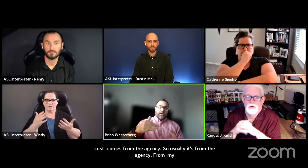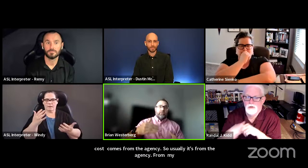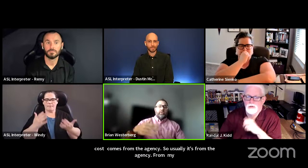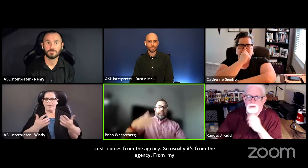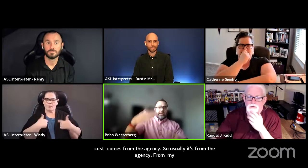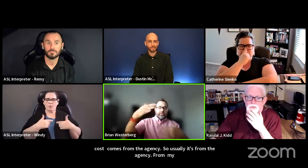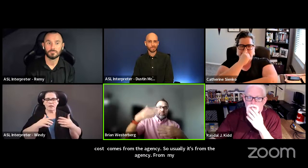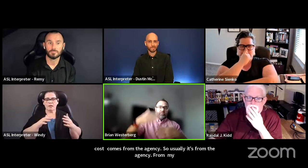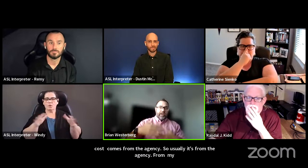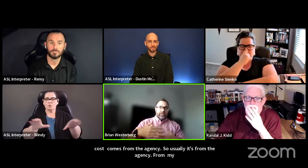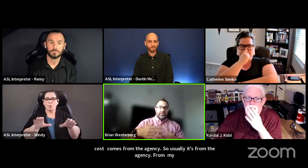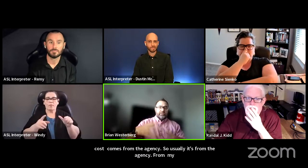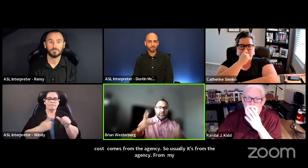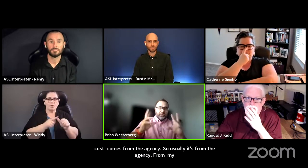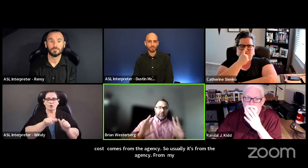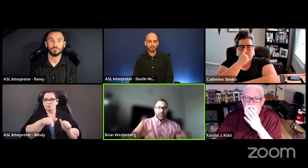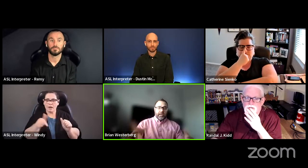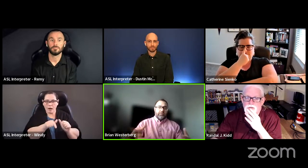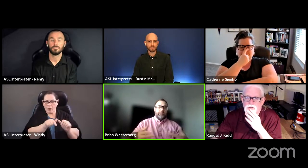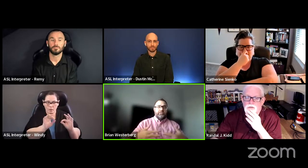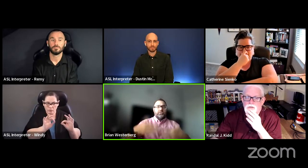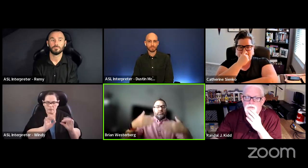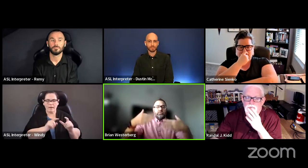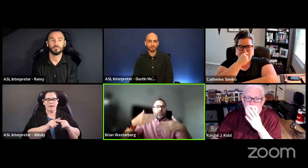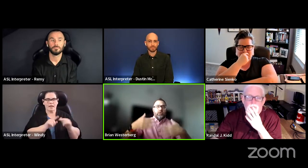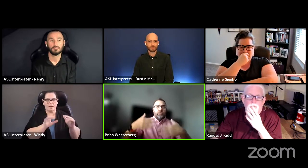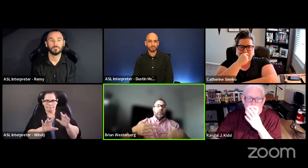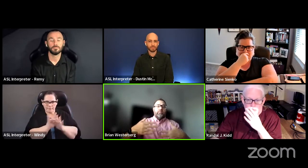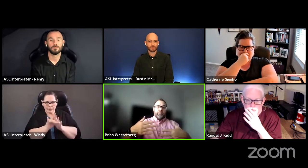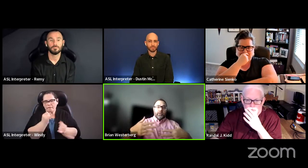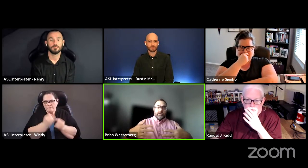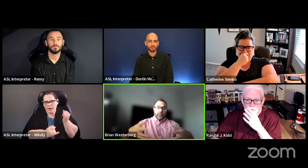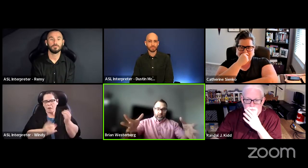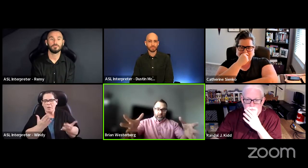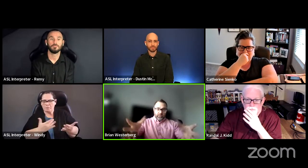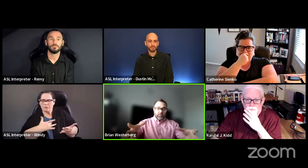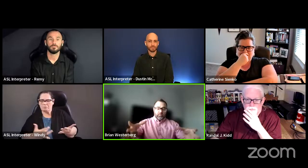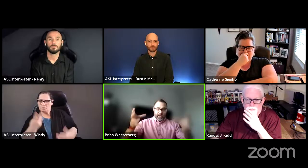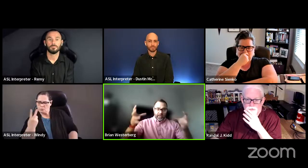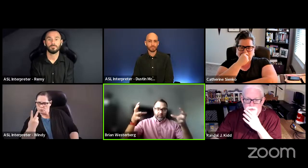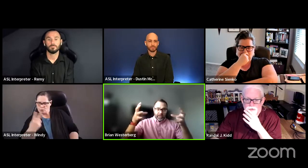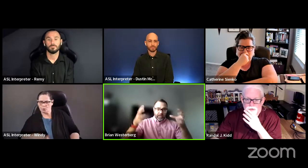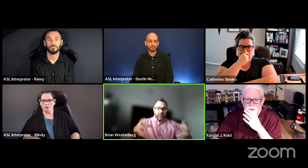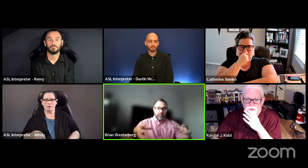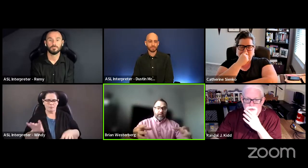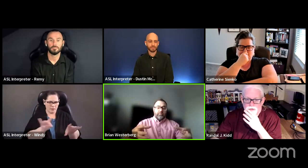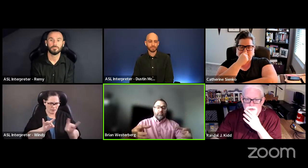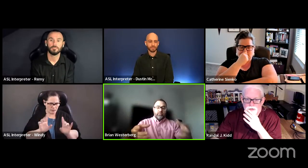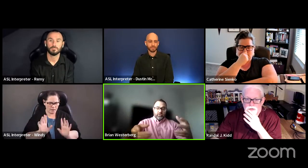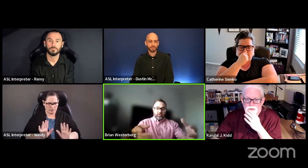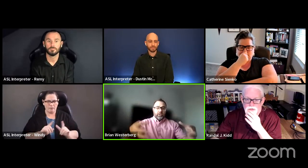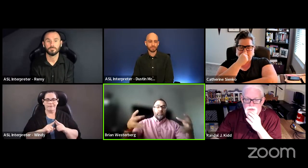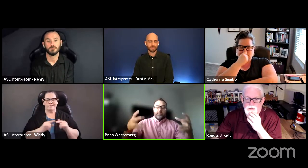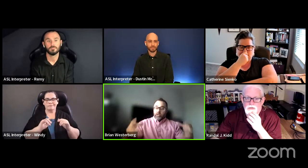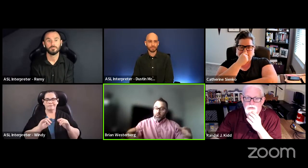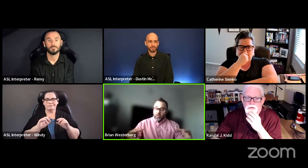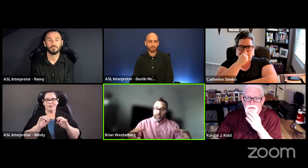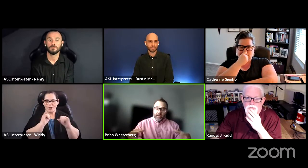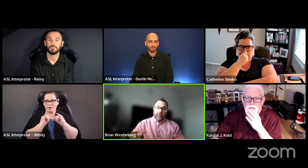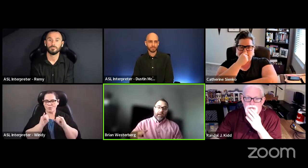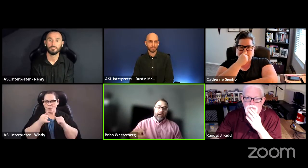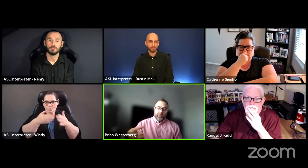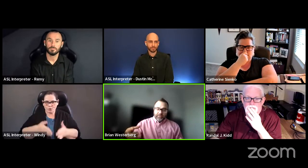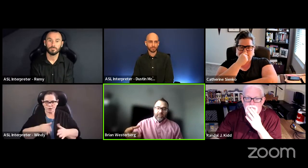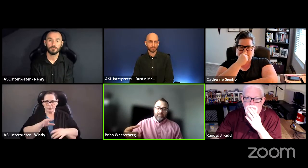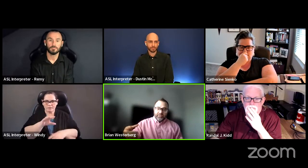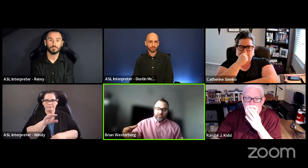first round, we get to the finalists. Typically that would be 2. Maybe we interview them virtually. We record that,